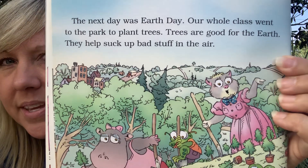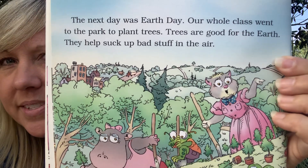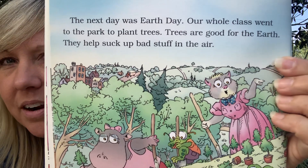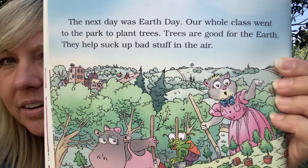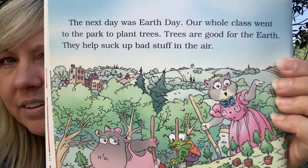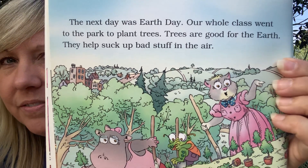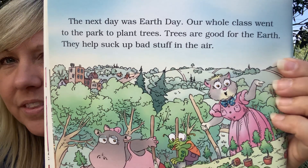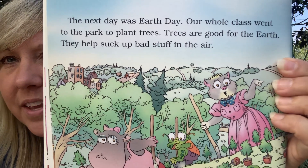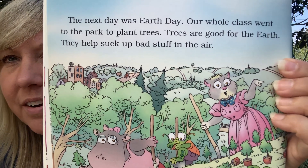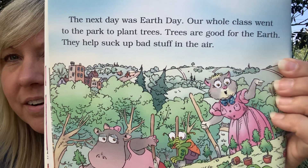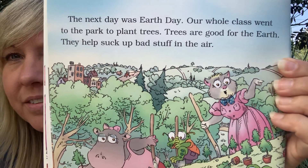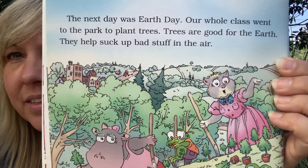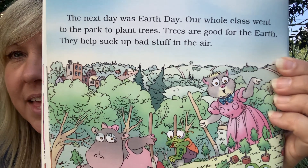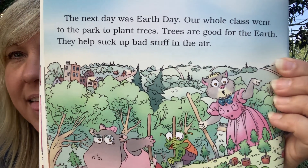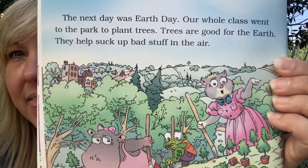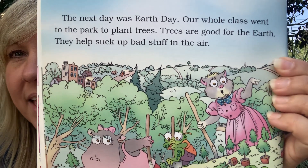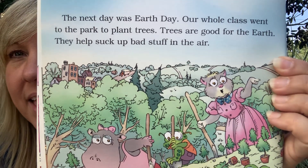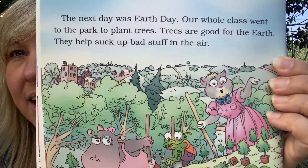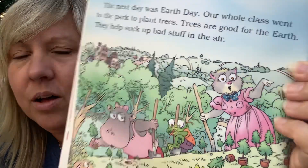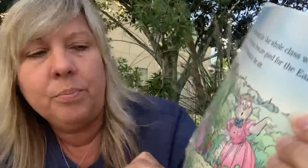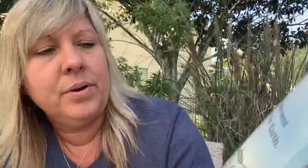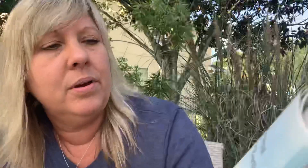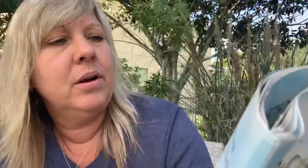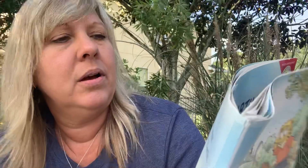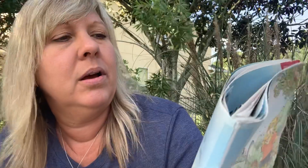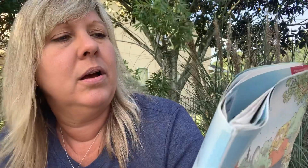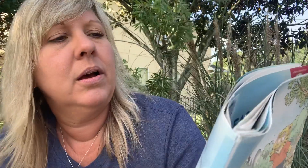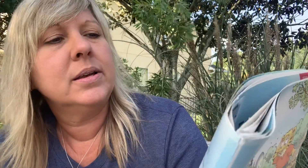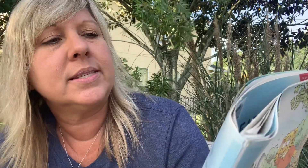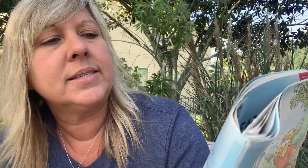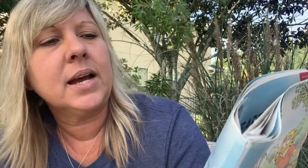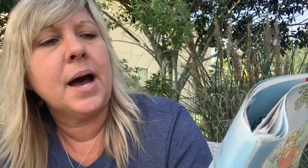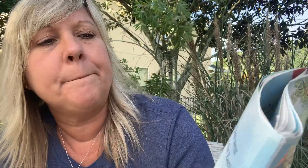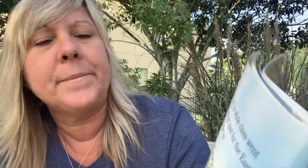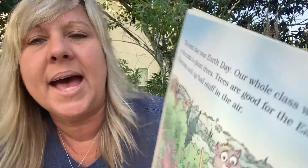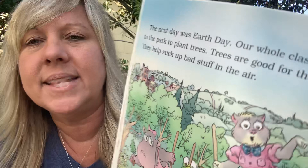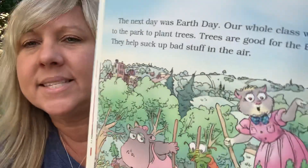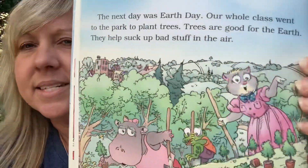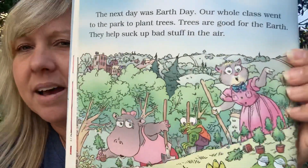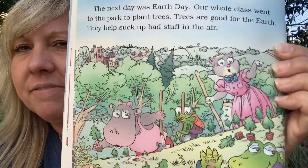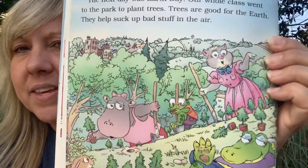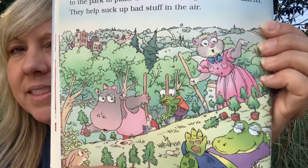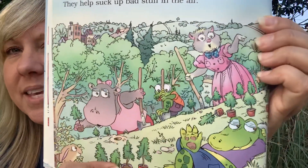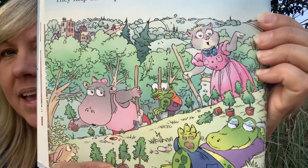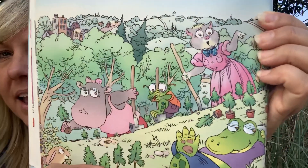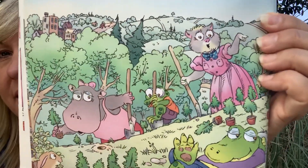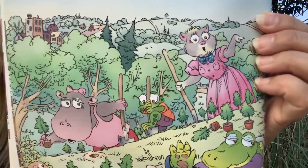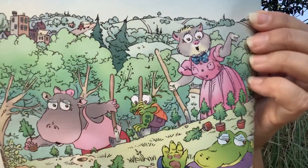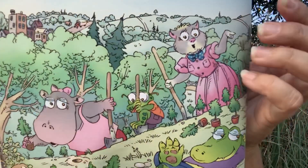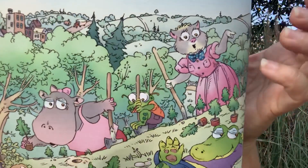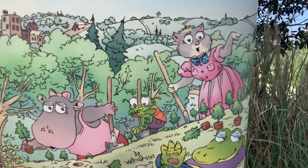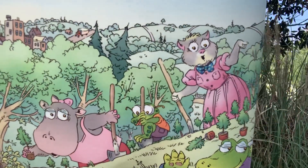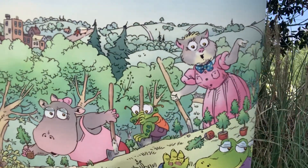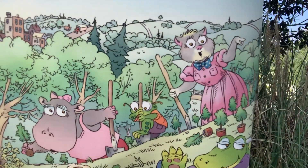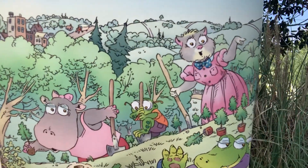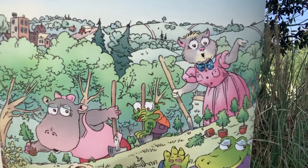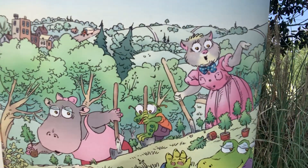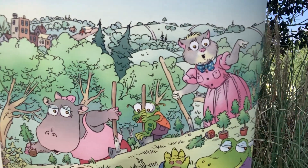Trees are good for the earth. They help suck up bad stuff in the air. It was